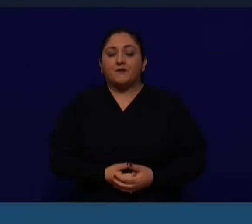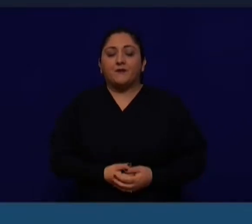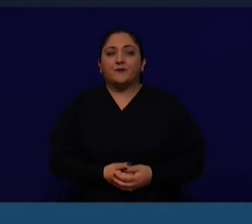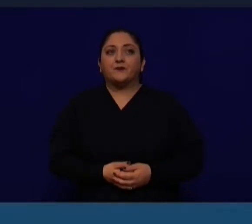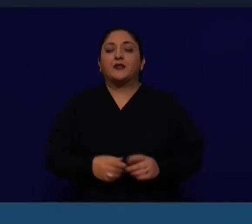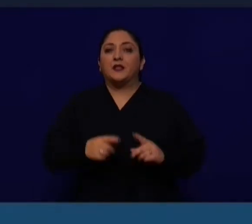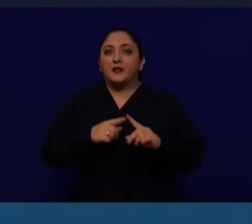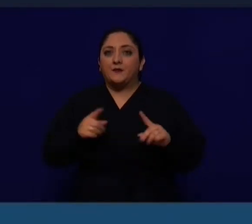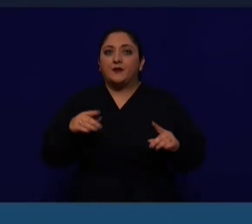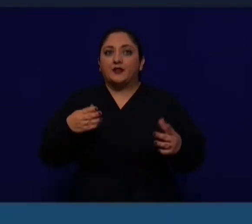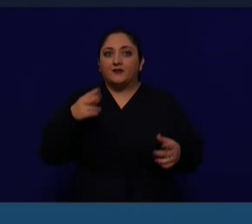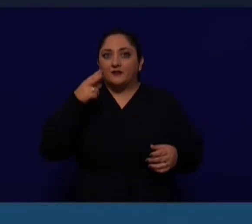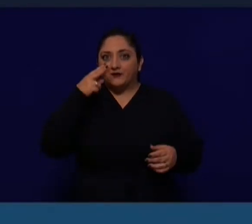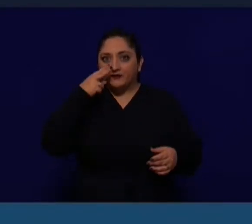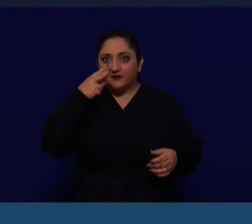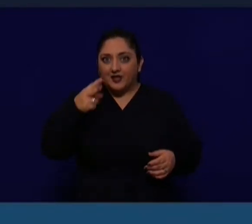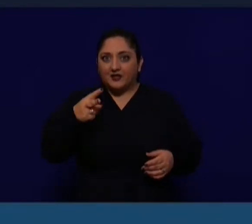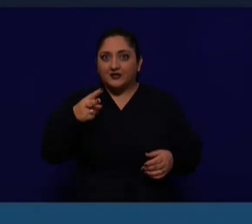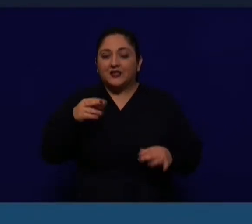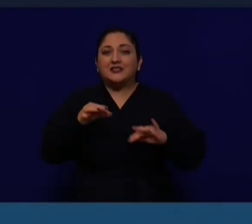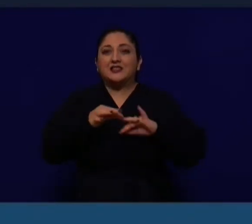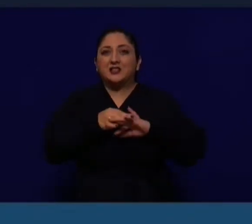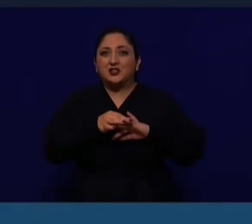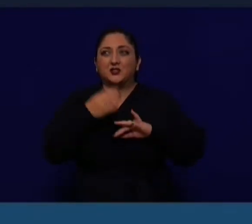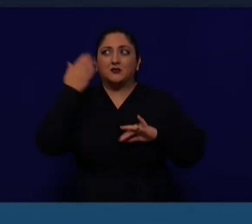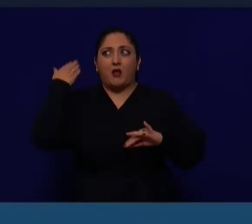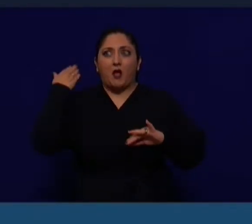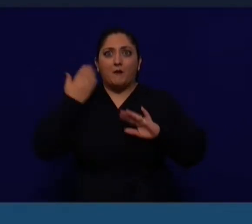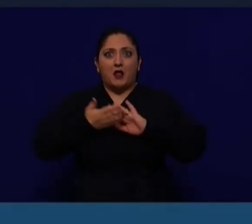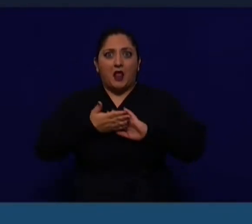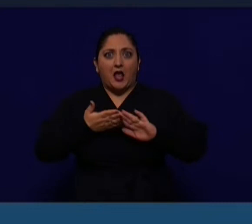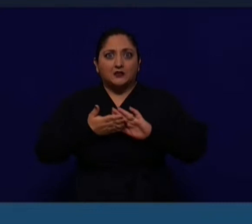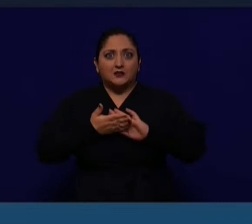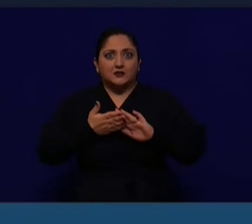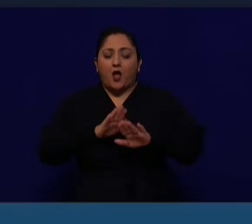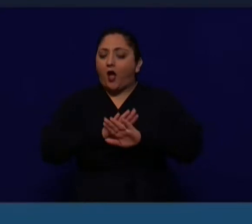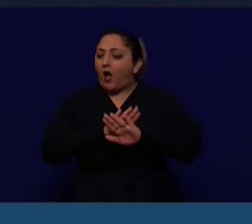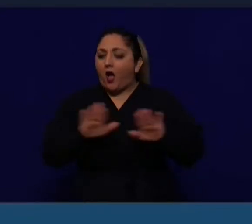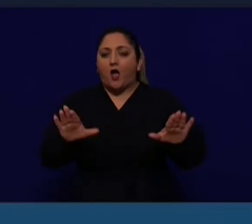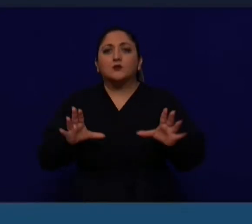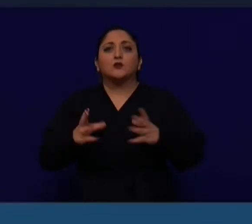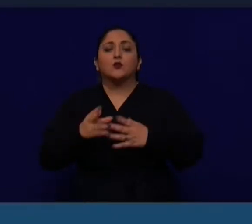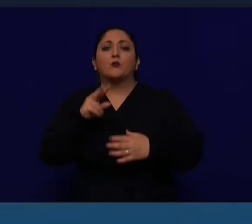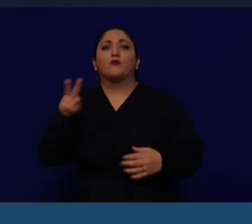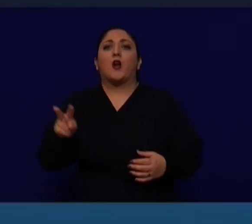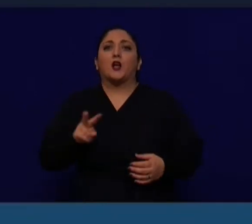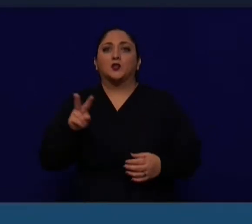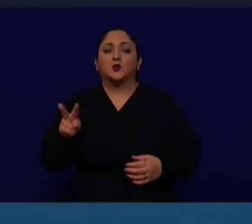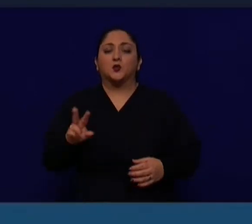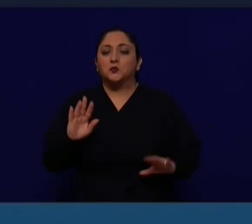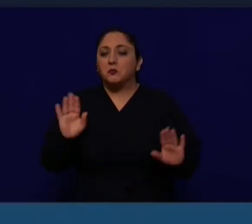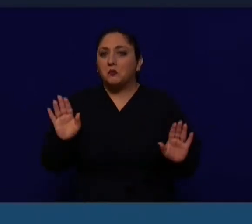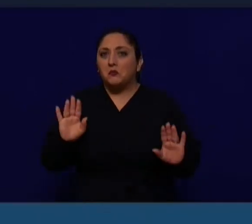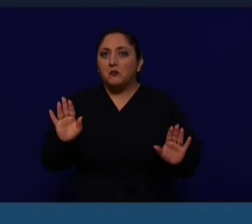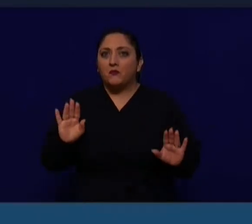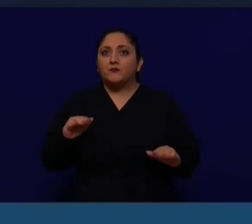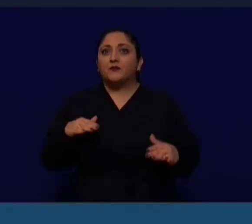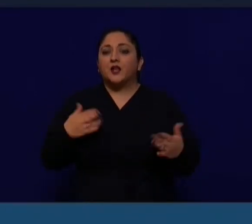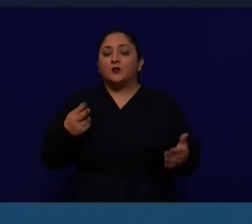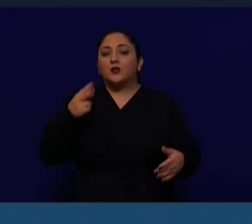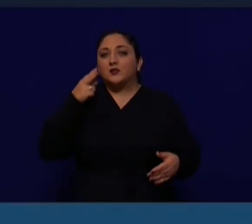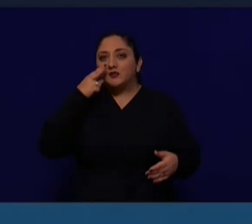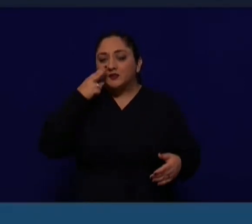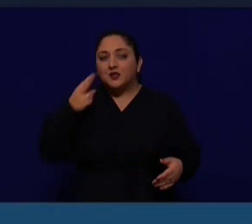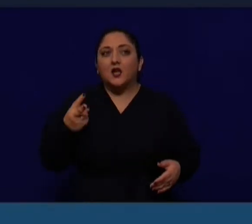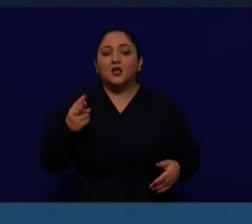aħna rajna wkoll minn tiġijiet li diġà saru, ma kellniex clusters li huma kbar minn dawn il-weddings, allura hemmhekk tara li